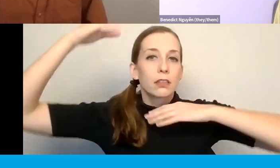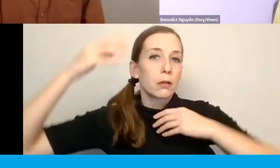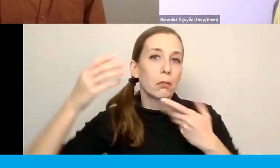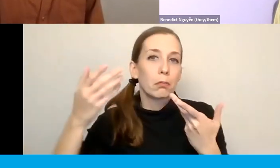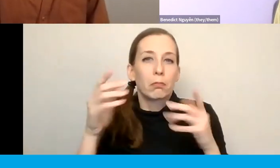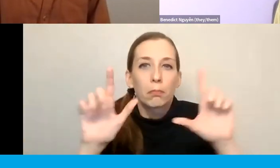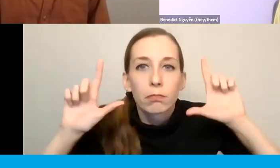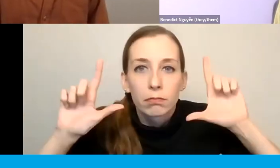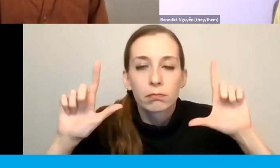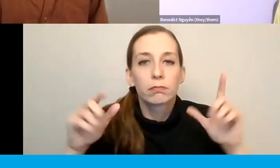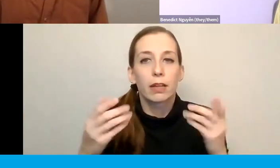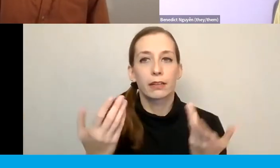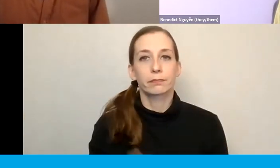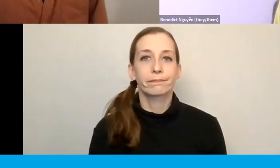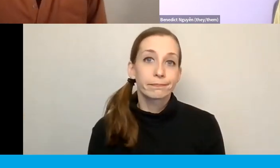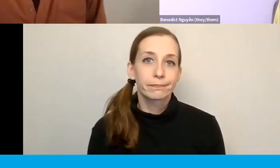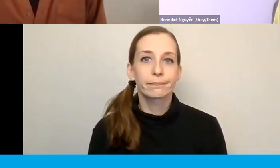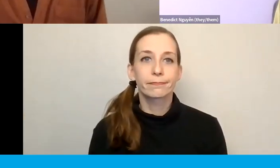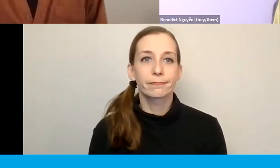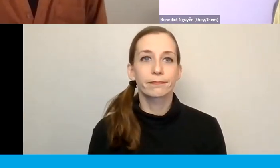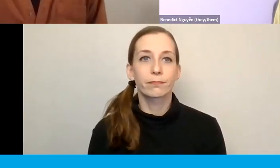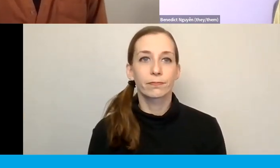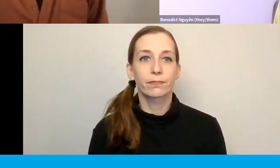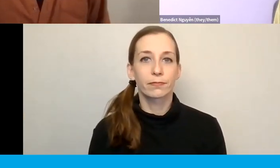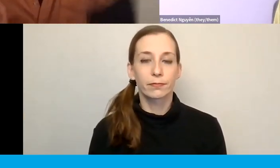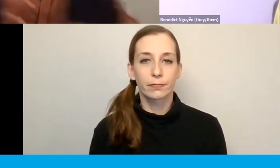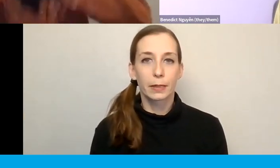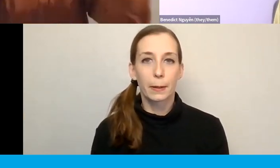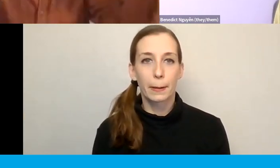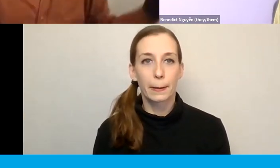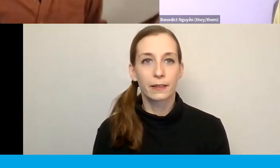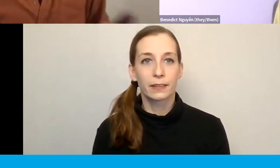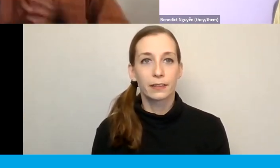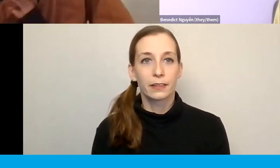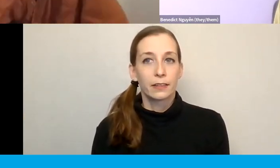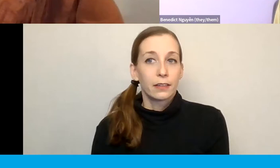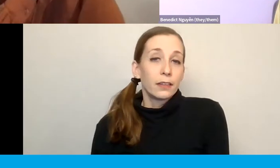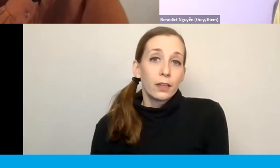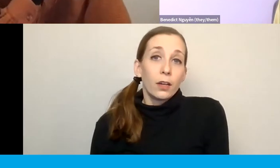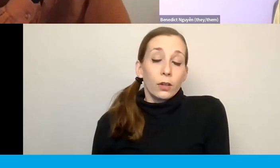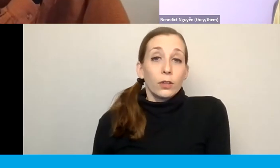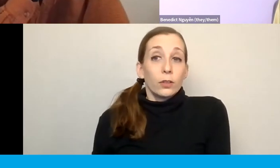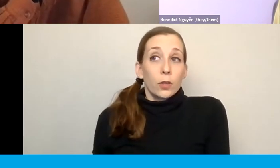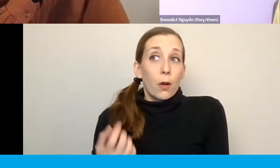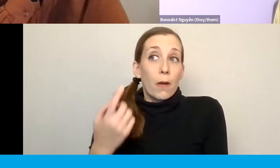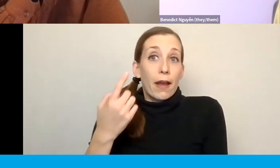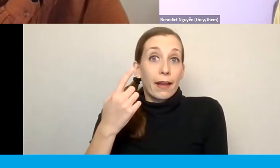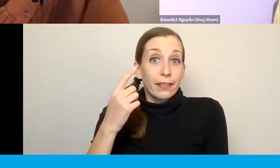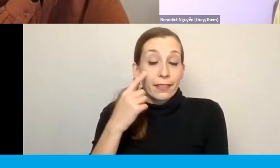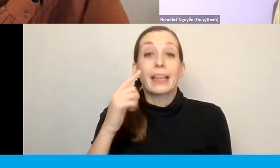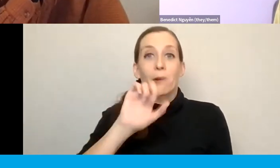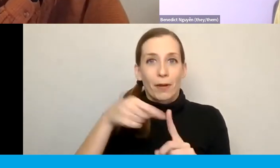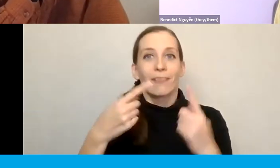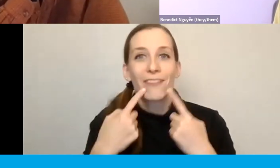And I guess that just added to like the variety of shots, right, that I was able to choose